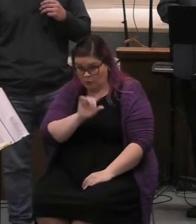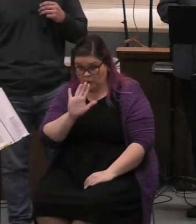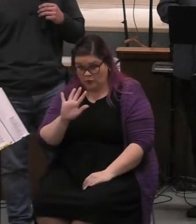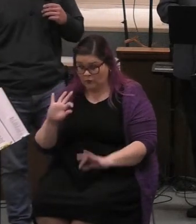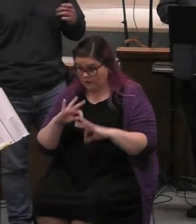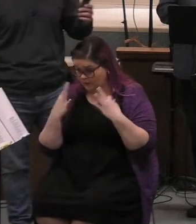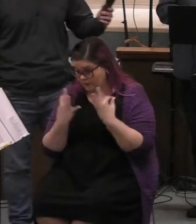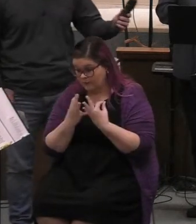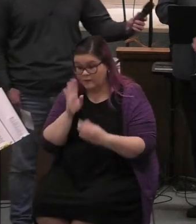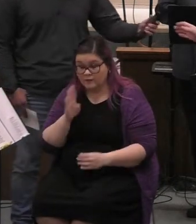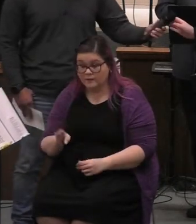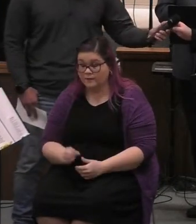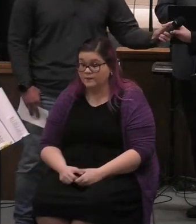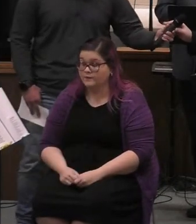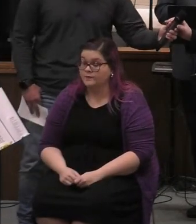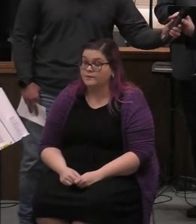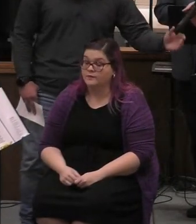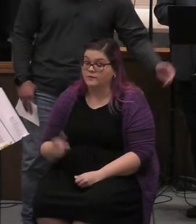family.